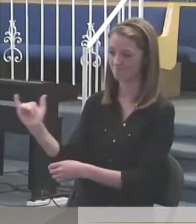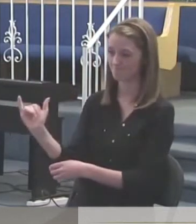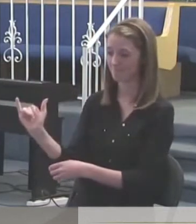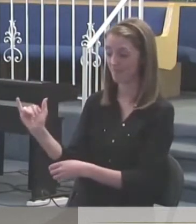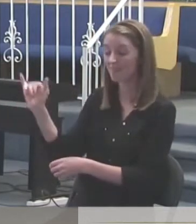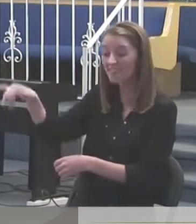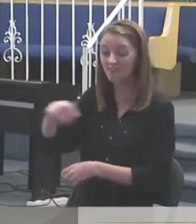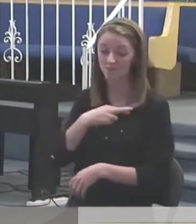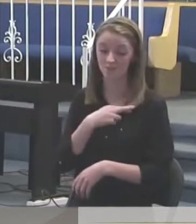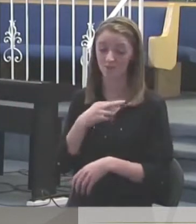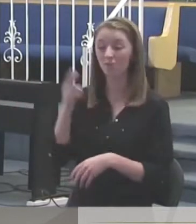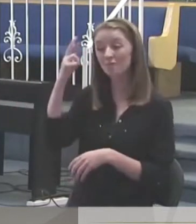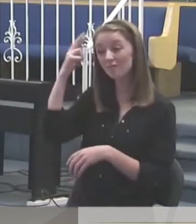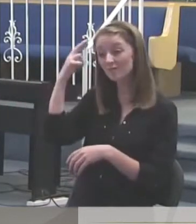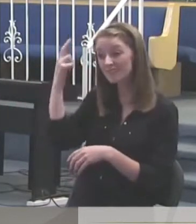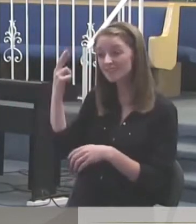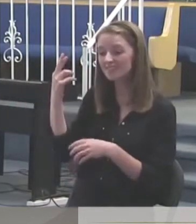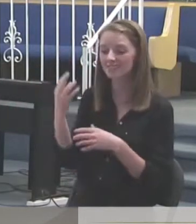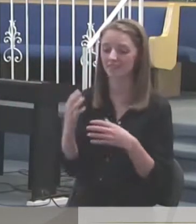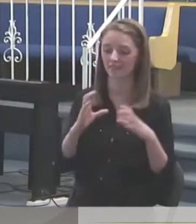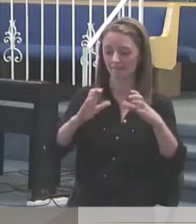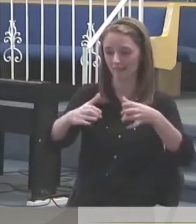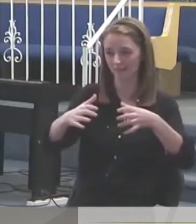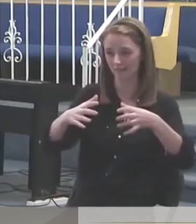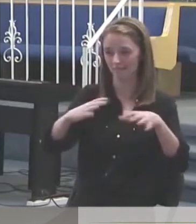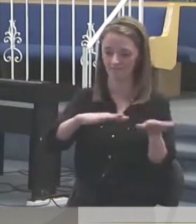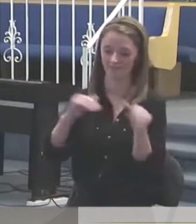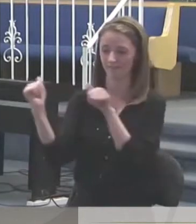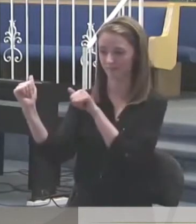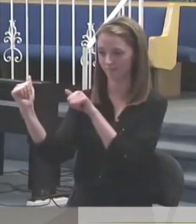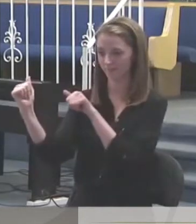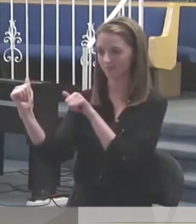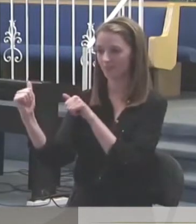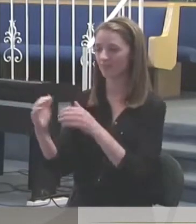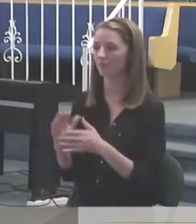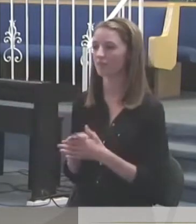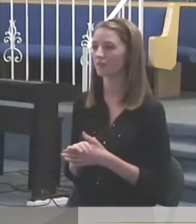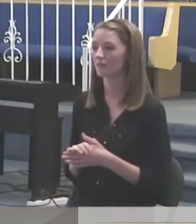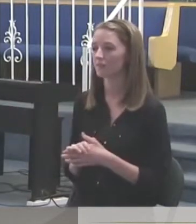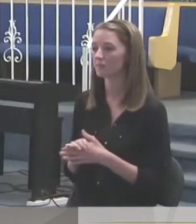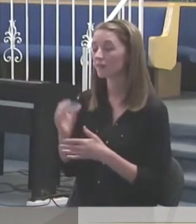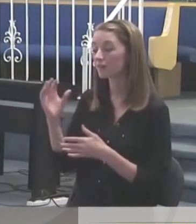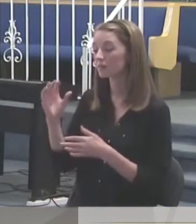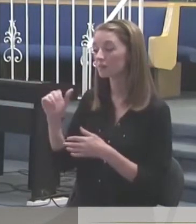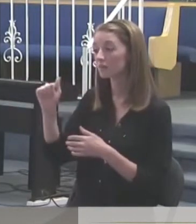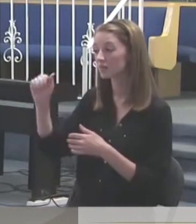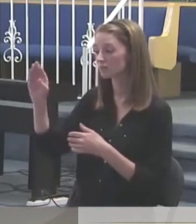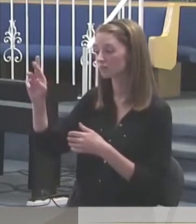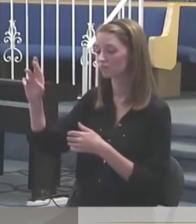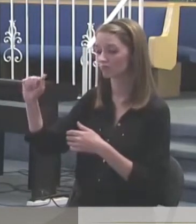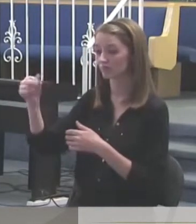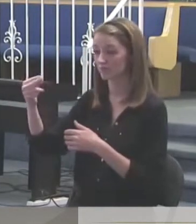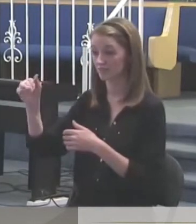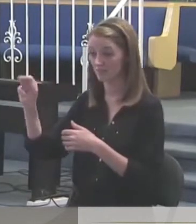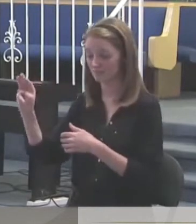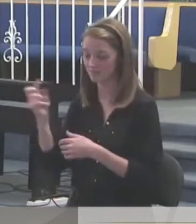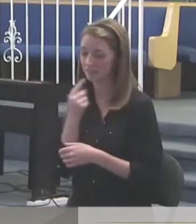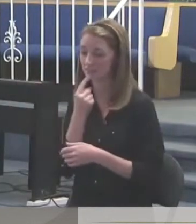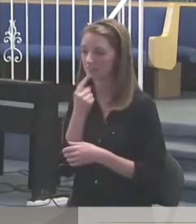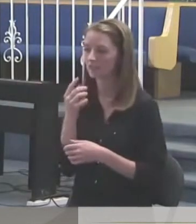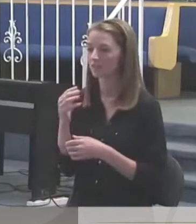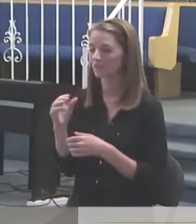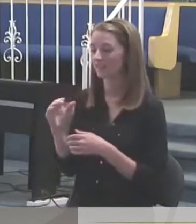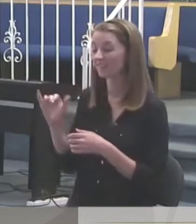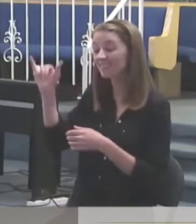He tells Abraham that. At one point he said, I am not going to allow you to go into Canaan just yet